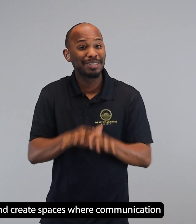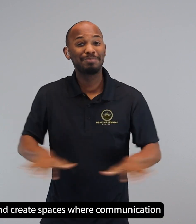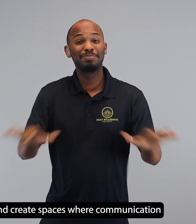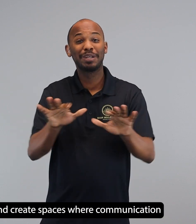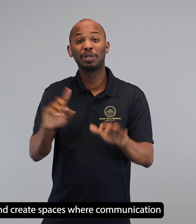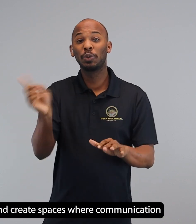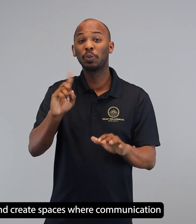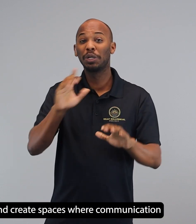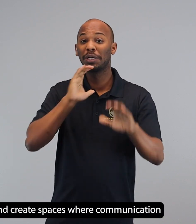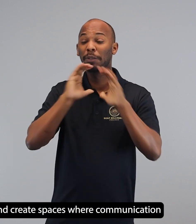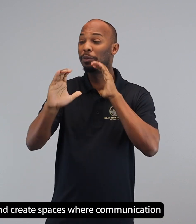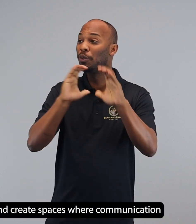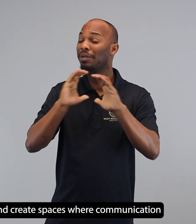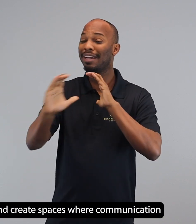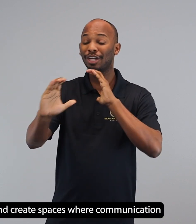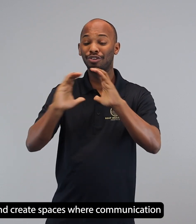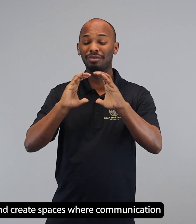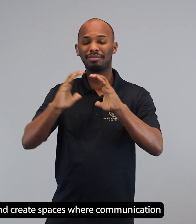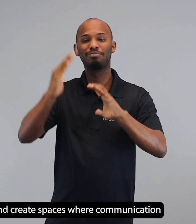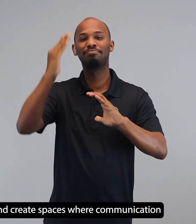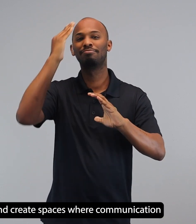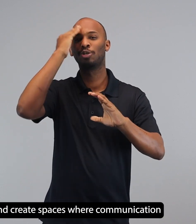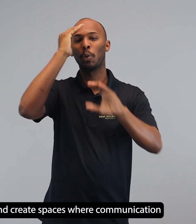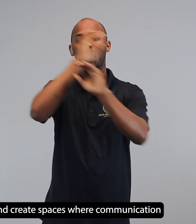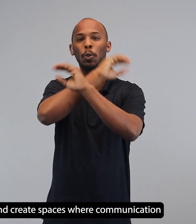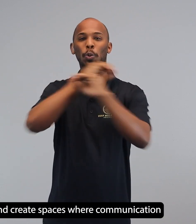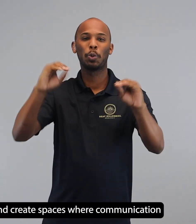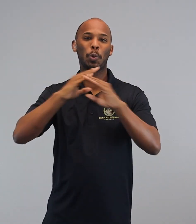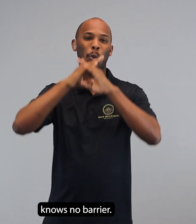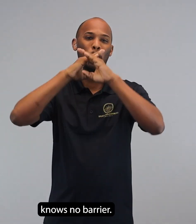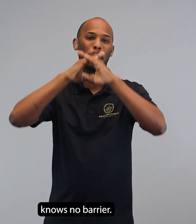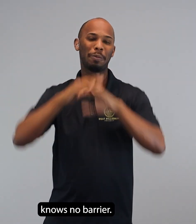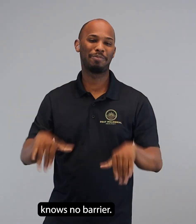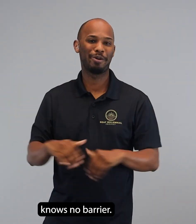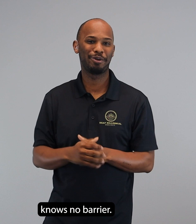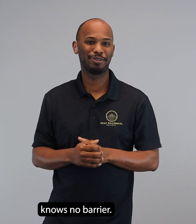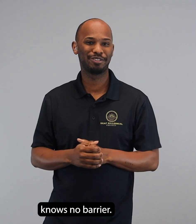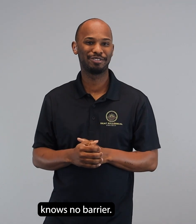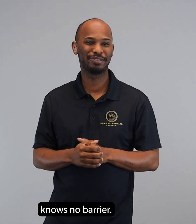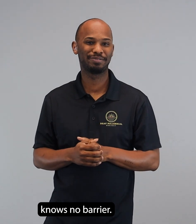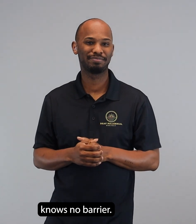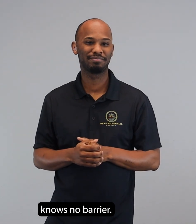And create spaces where communication knows no barrier.